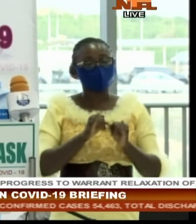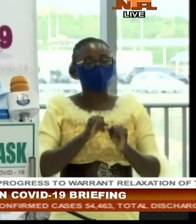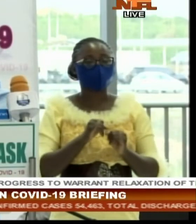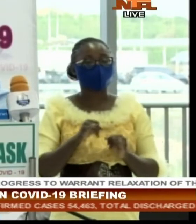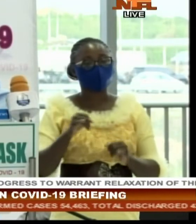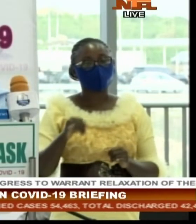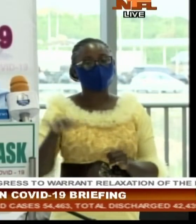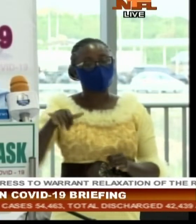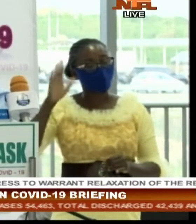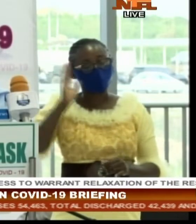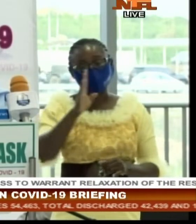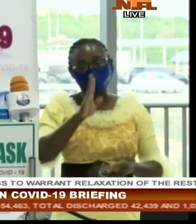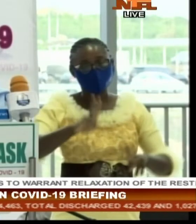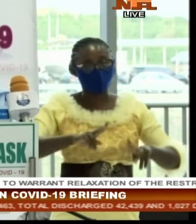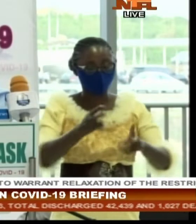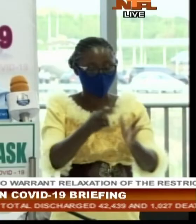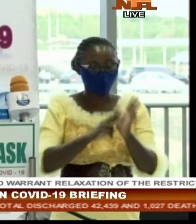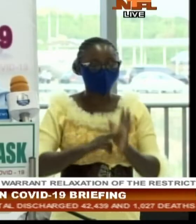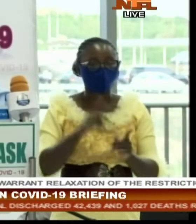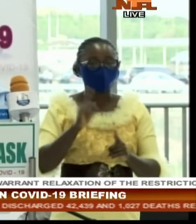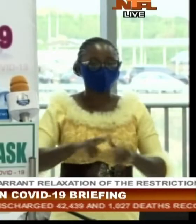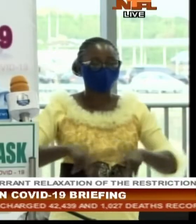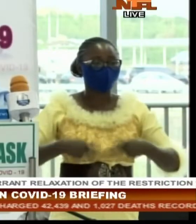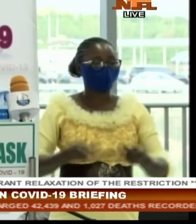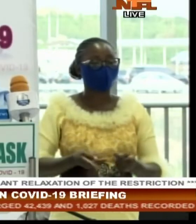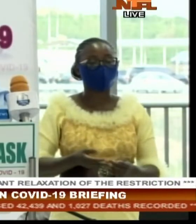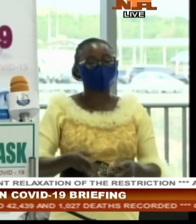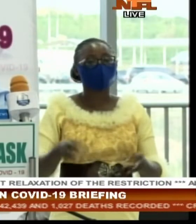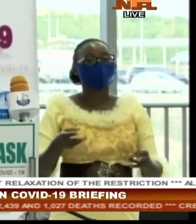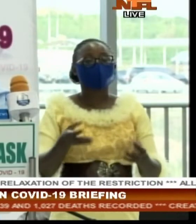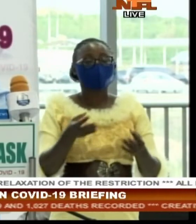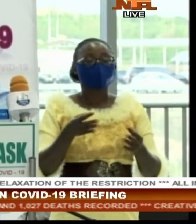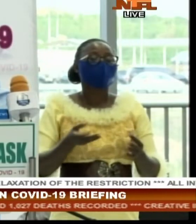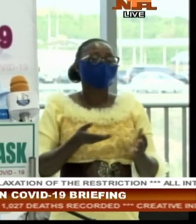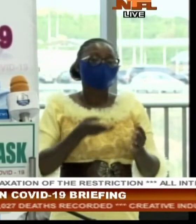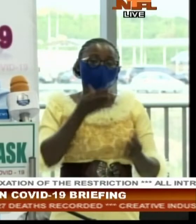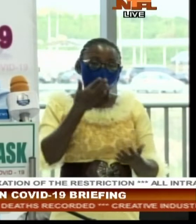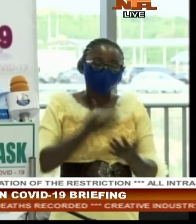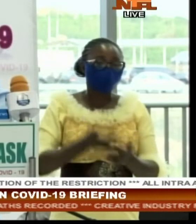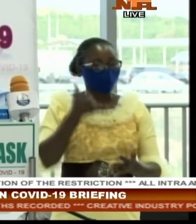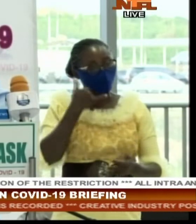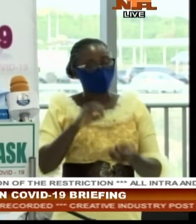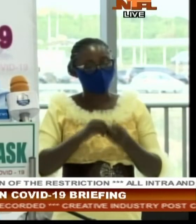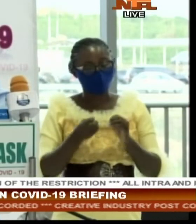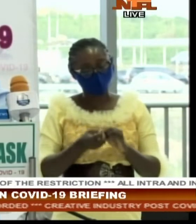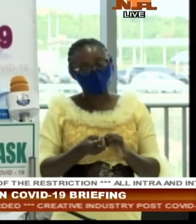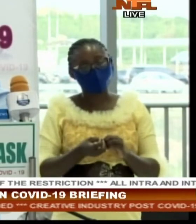passengers will be required to provide a functioning telephone number on their online registration forms.